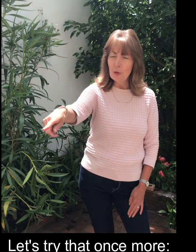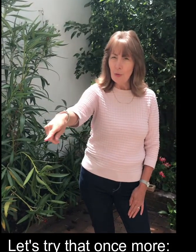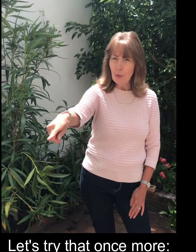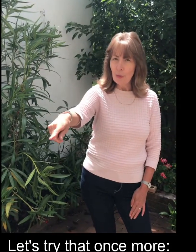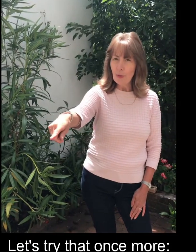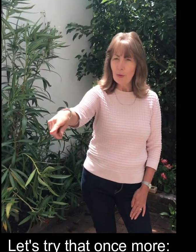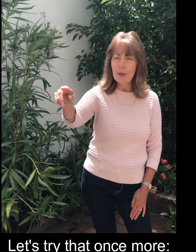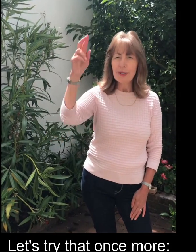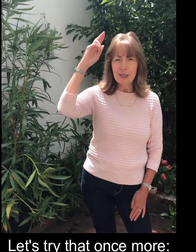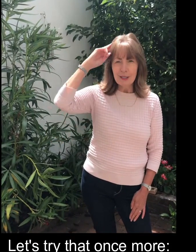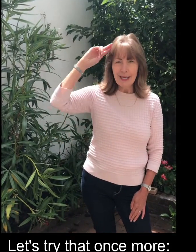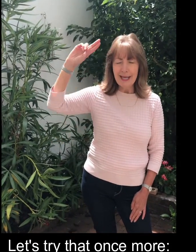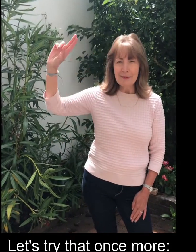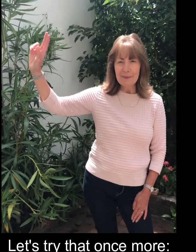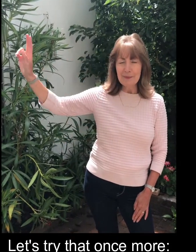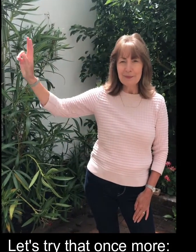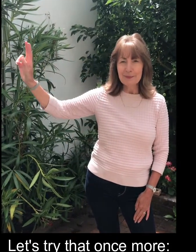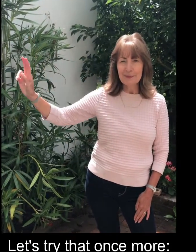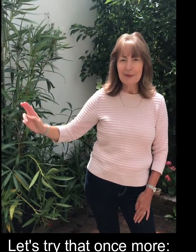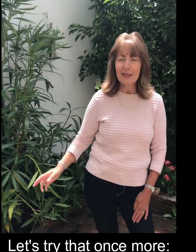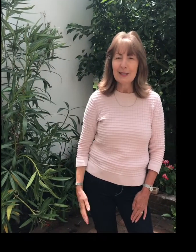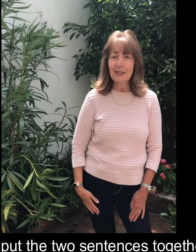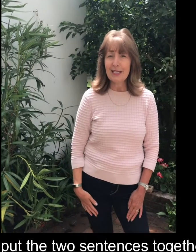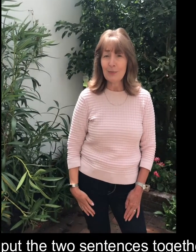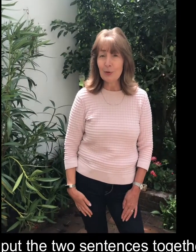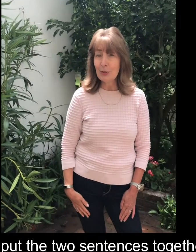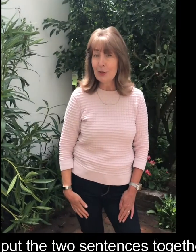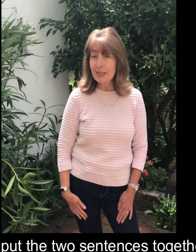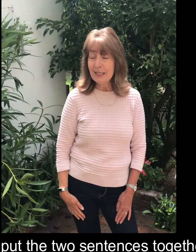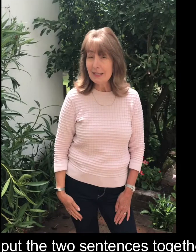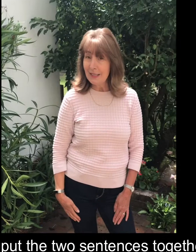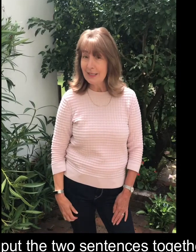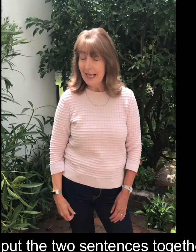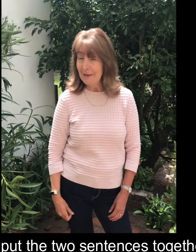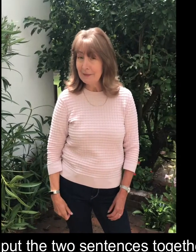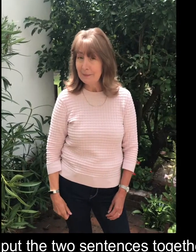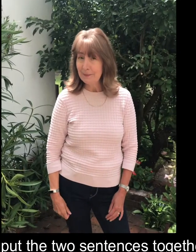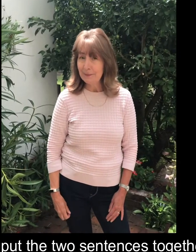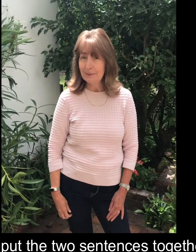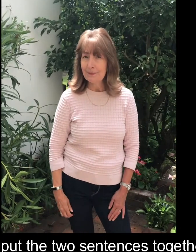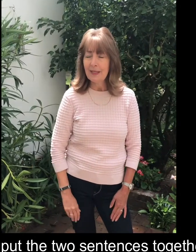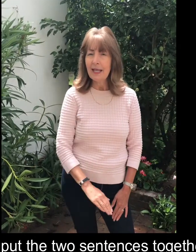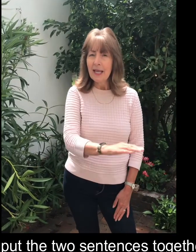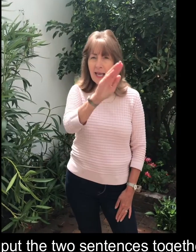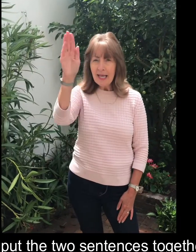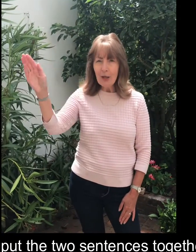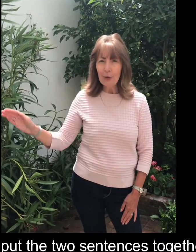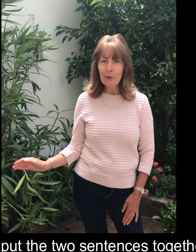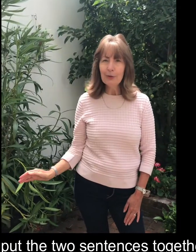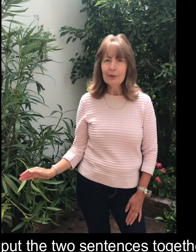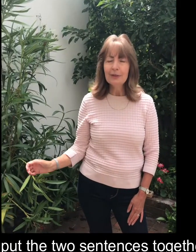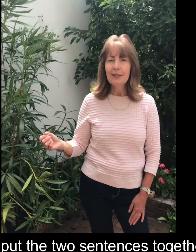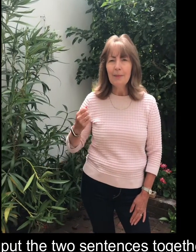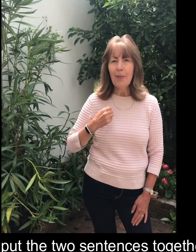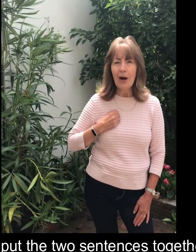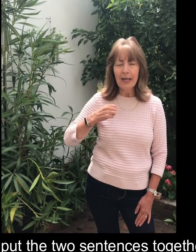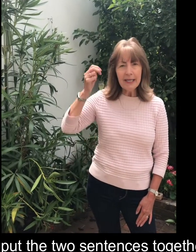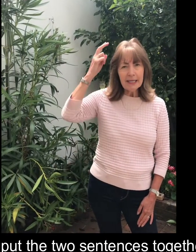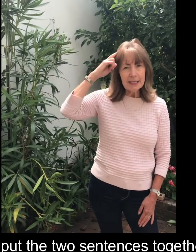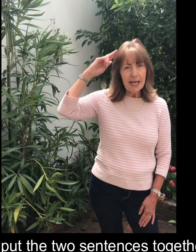your name? So let's put the two sentences together. Hello, my